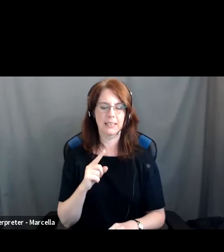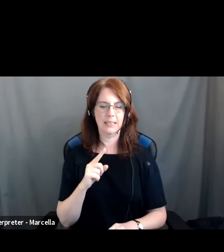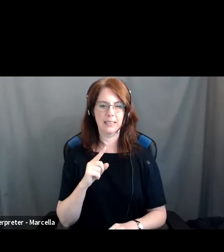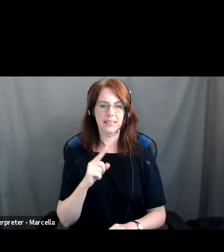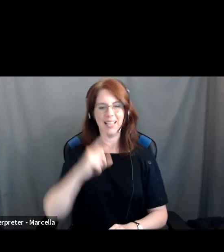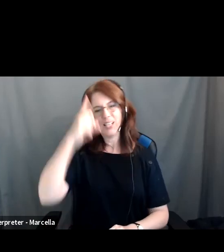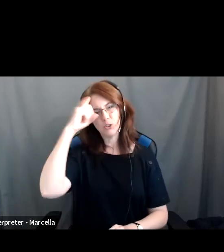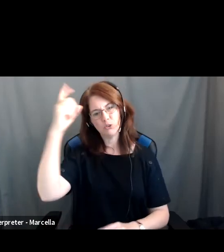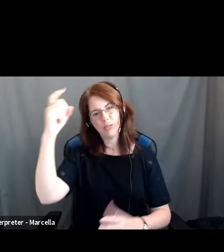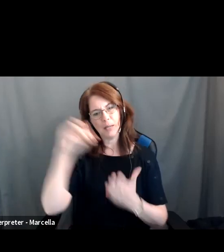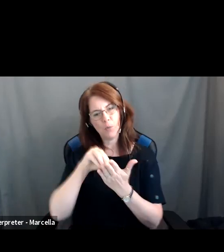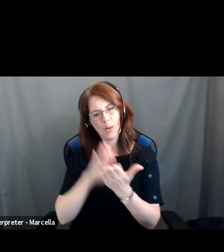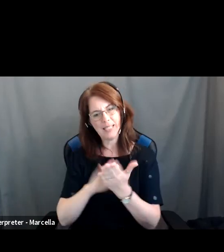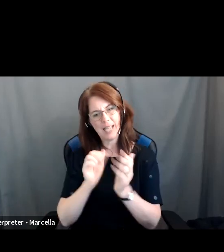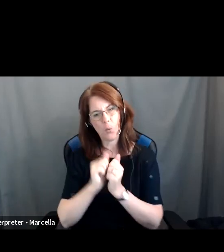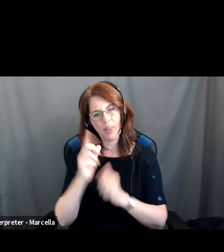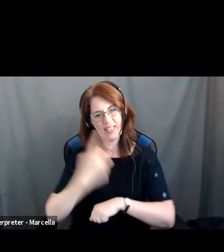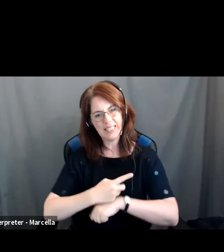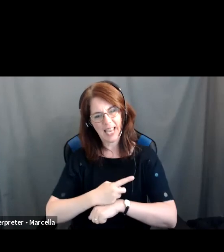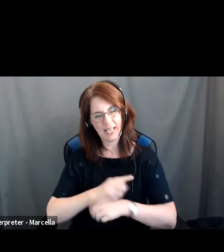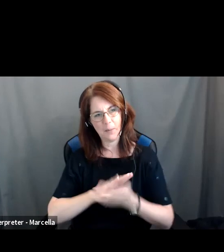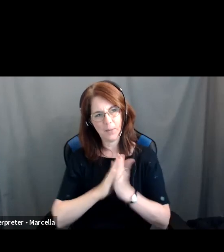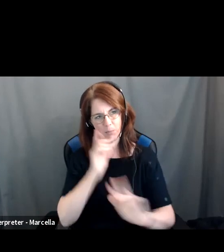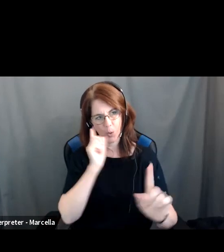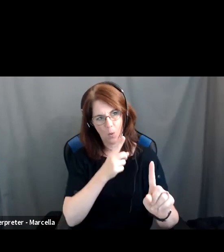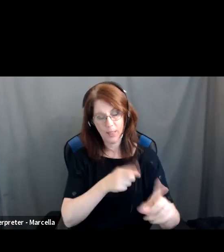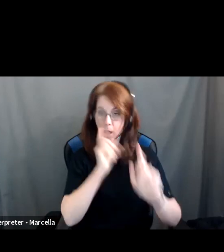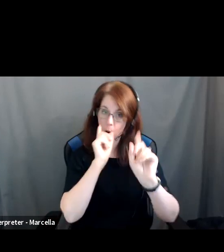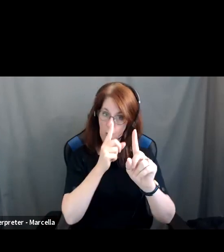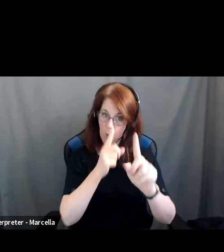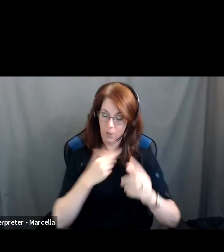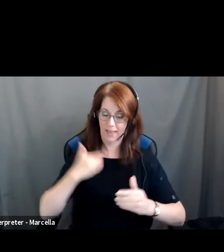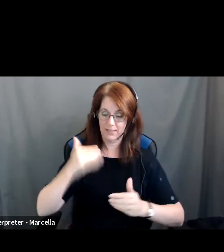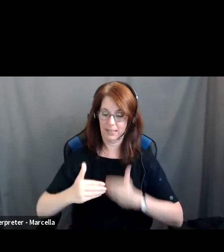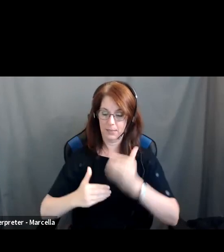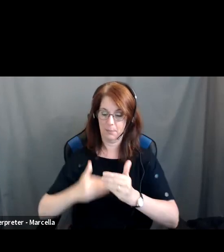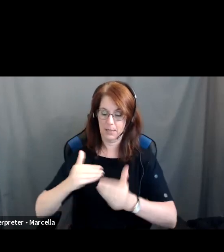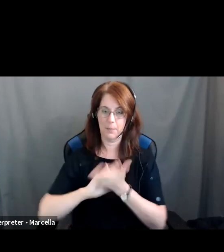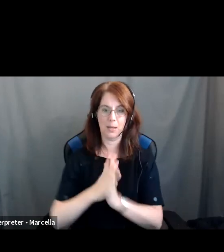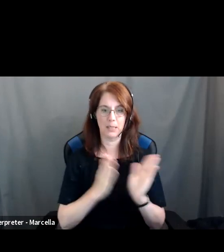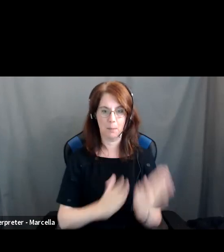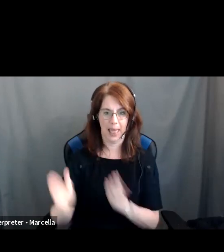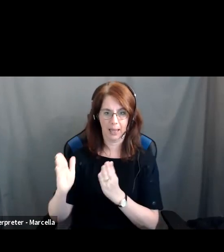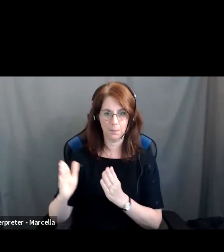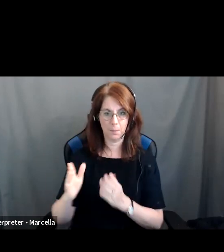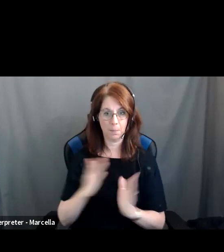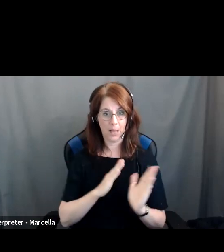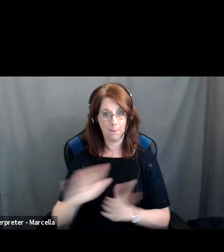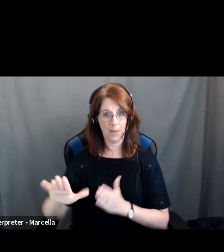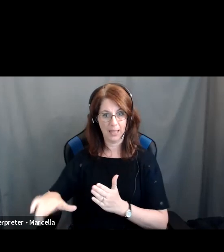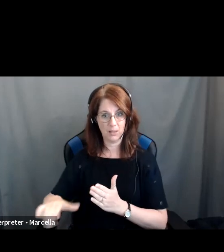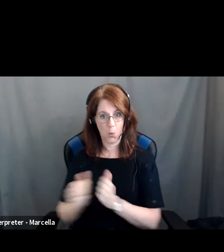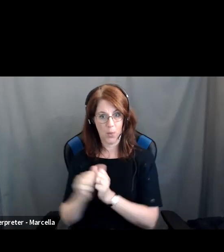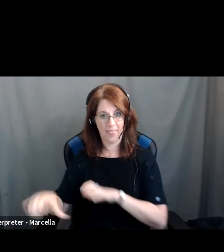dream written down with a date becomes a goal, and a goal that's broken into steps becomes a plan, and a plan that's backed by